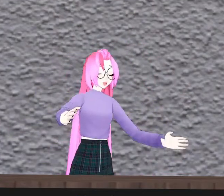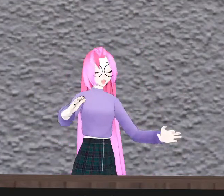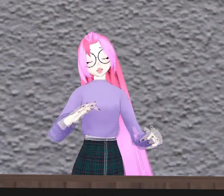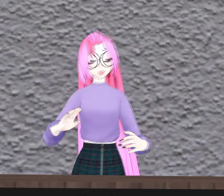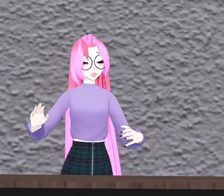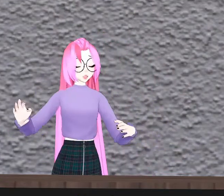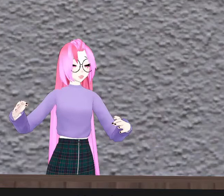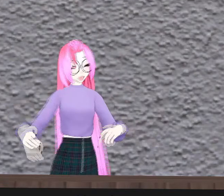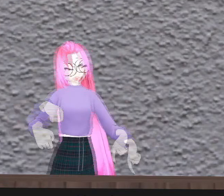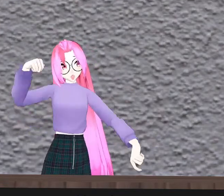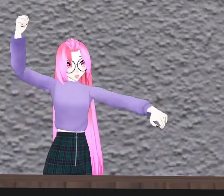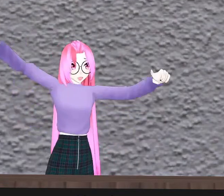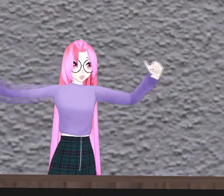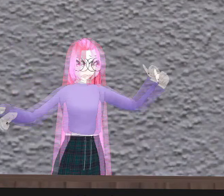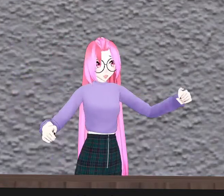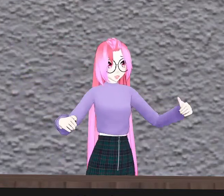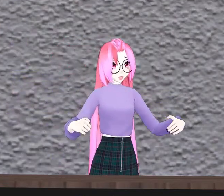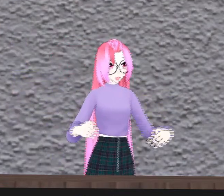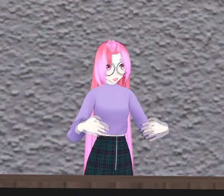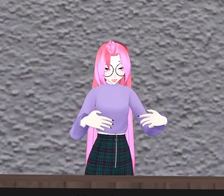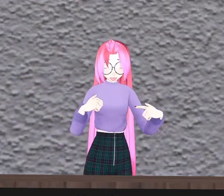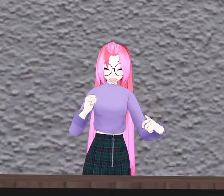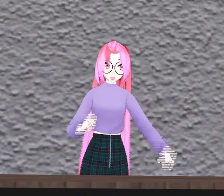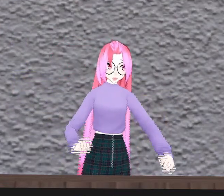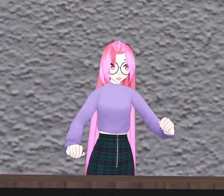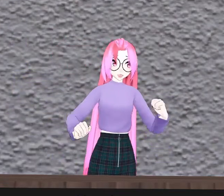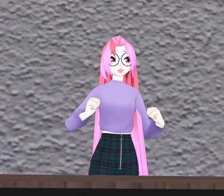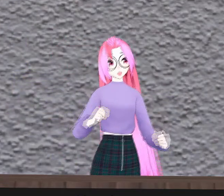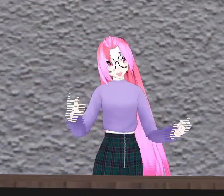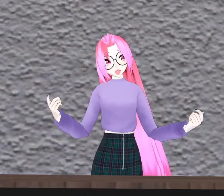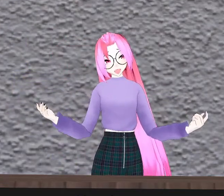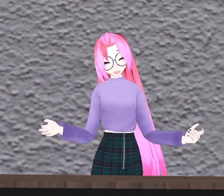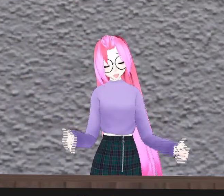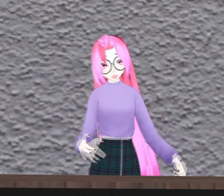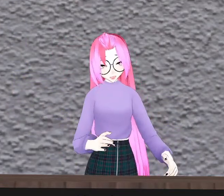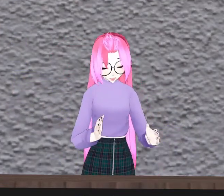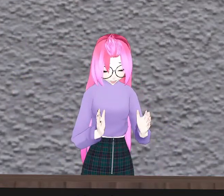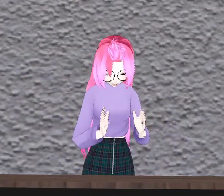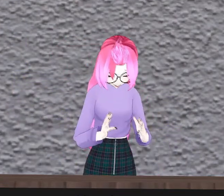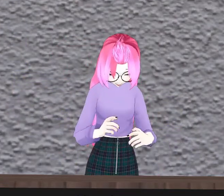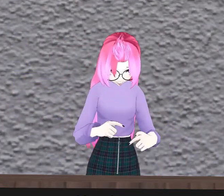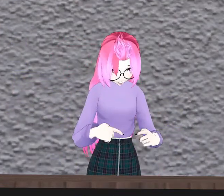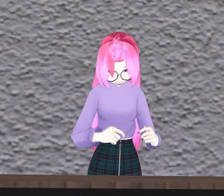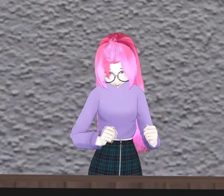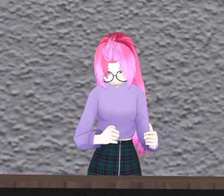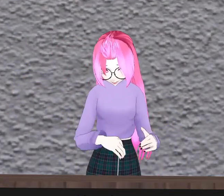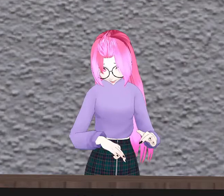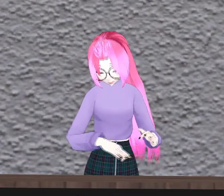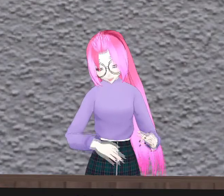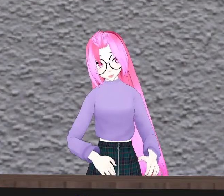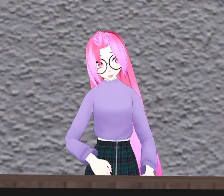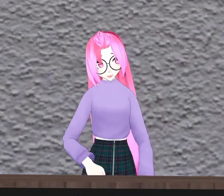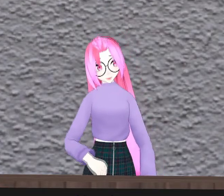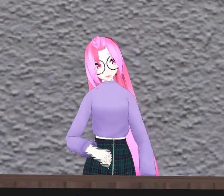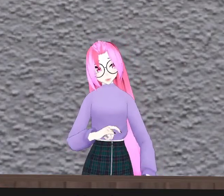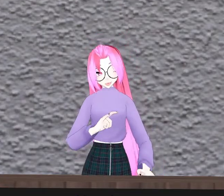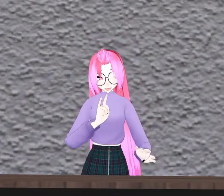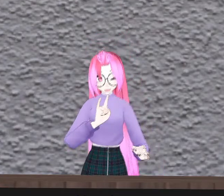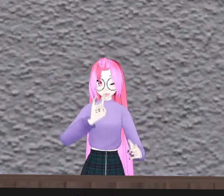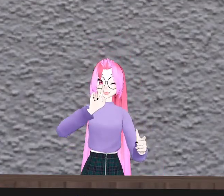Like you're big. You know, you're moving your body more rather than just I broke my oven. So